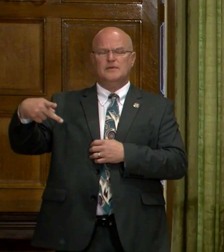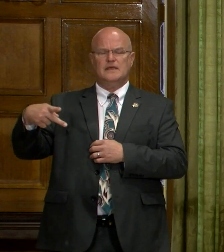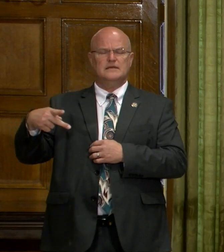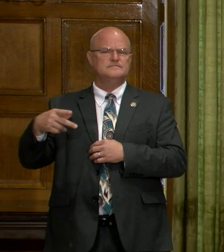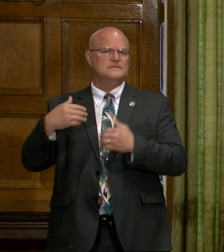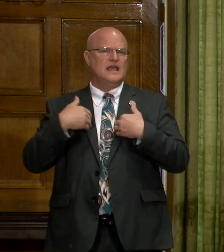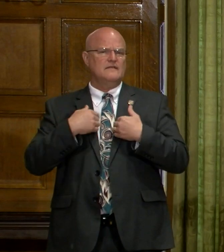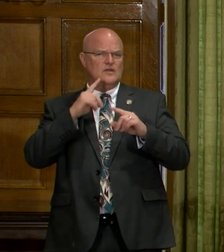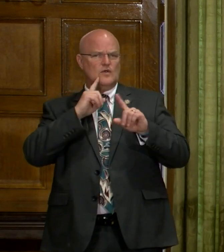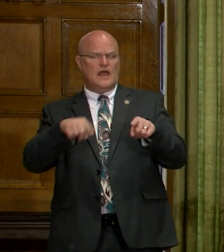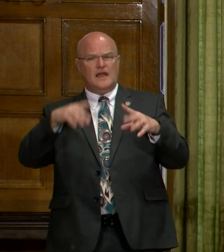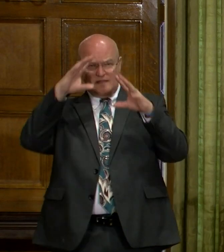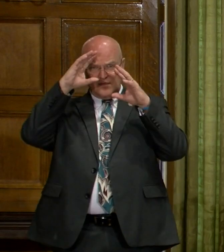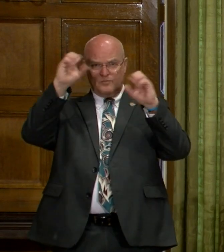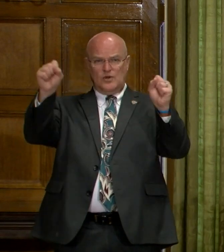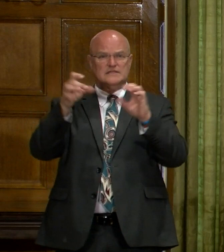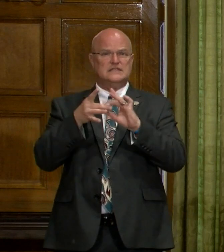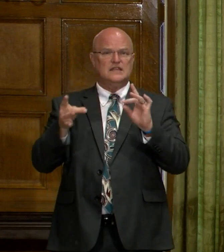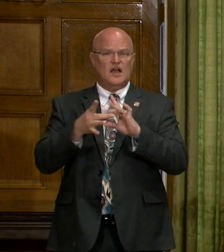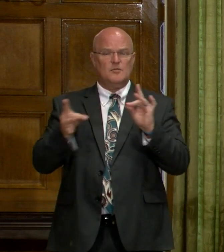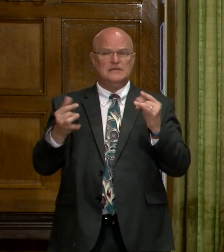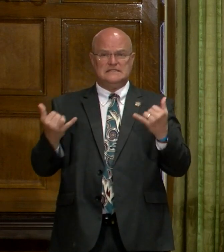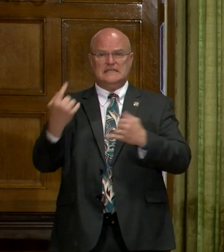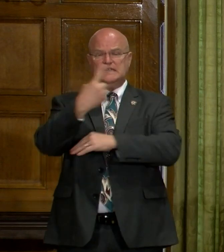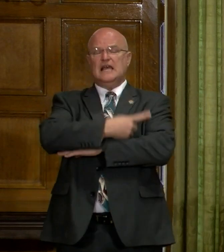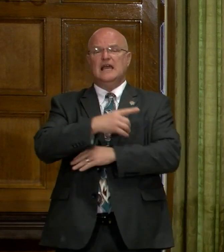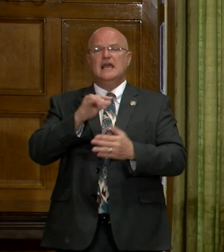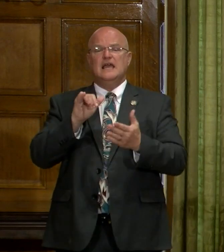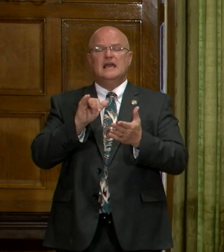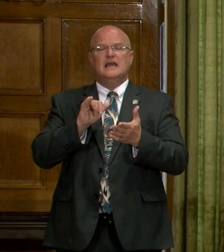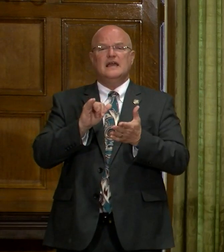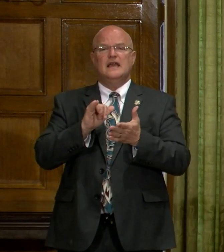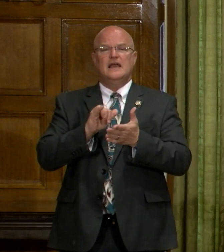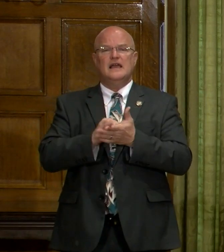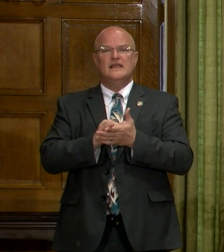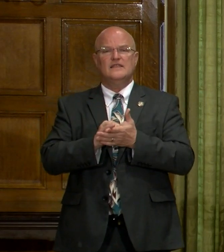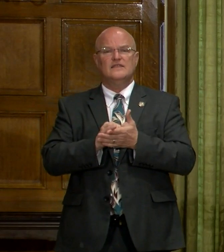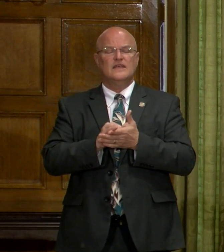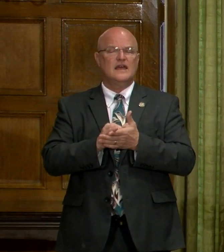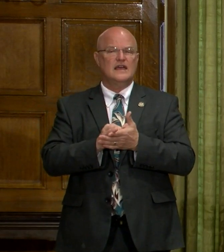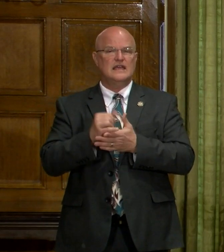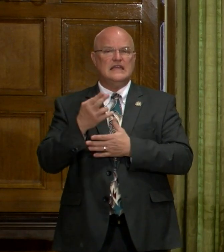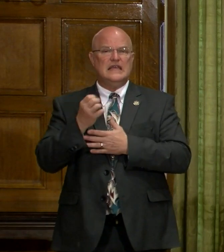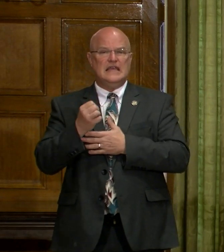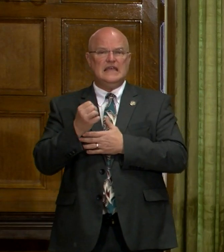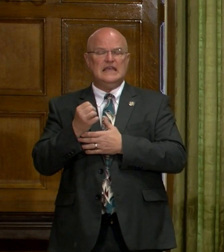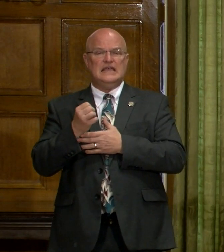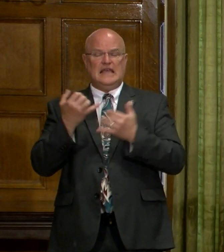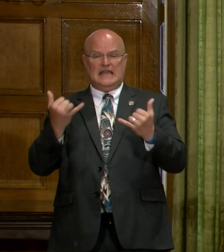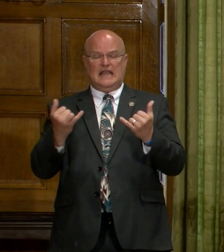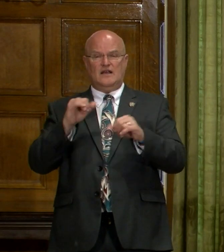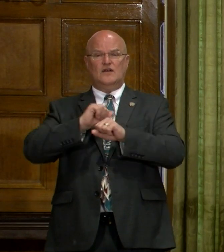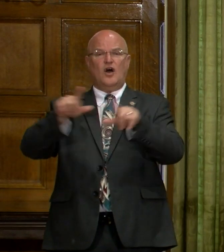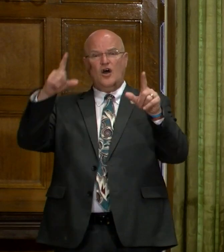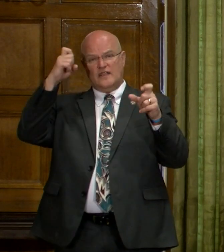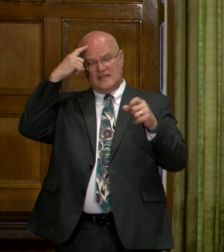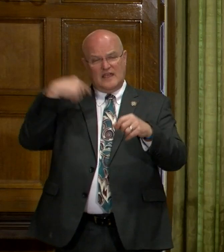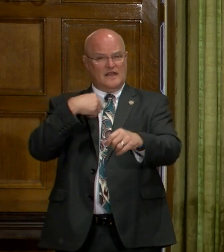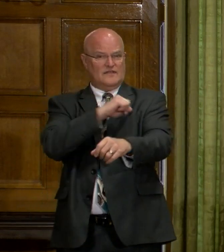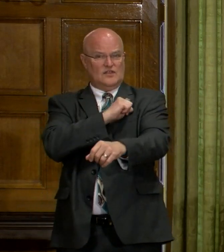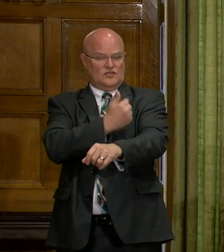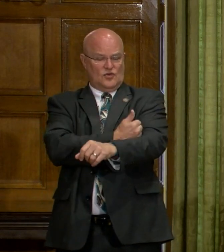if you had any reaction to the president's comment today that his assertion that he, not the governor, has the